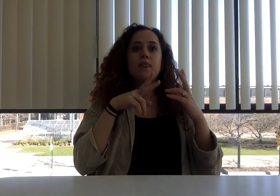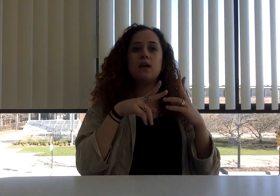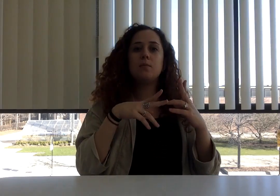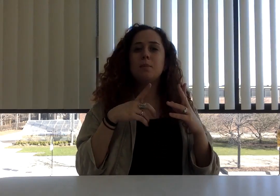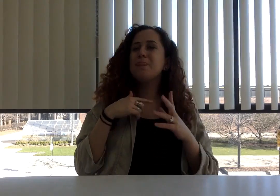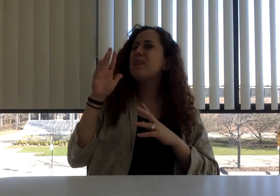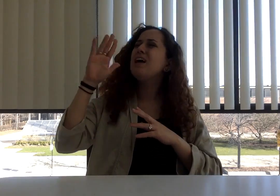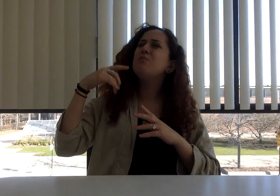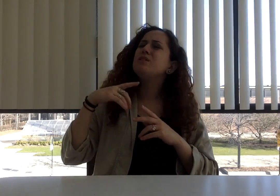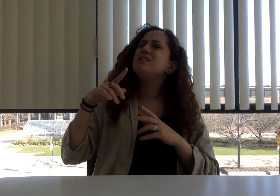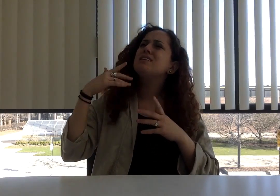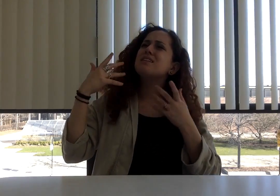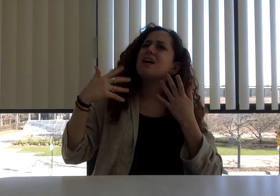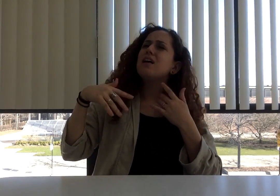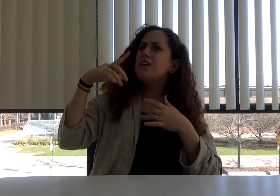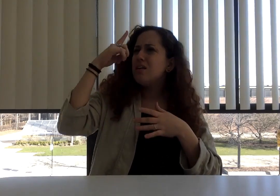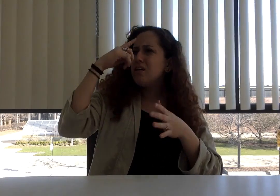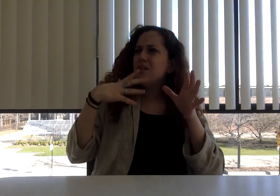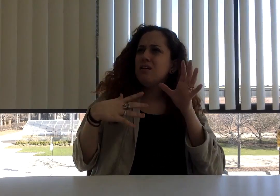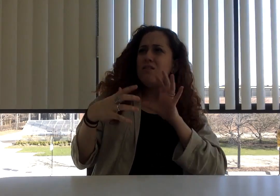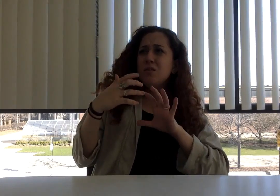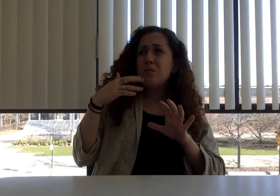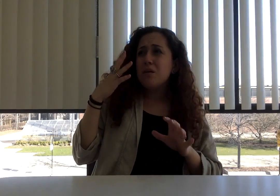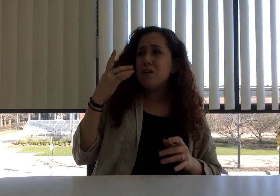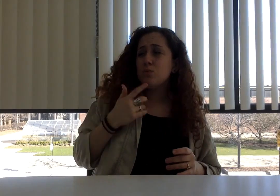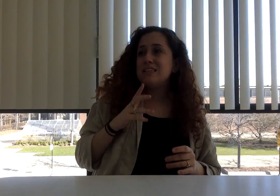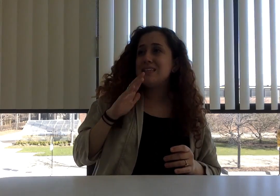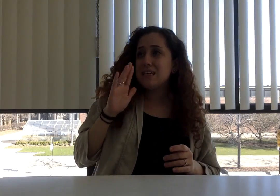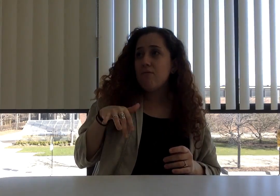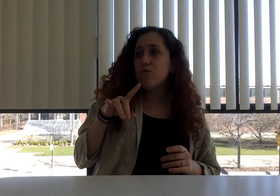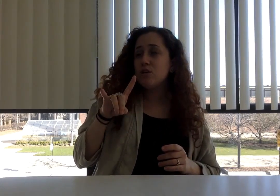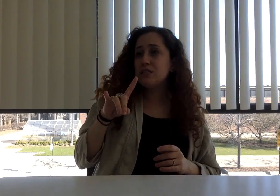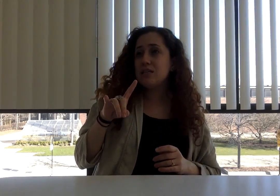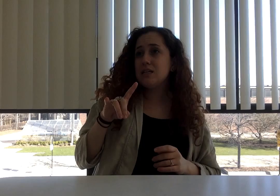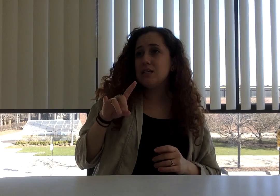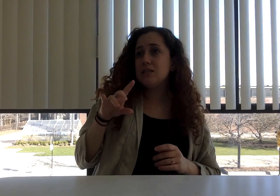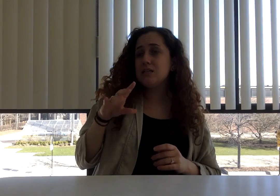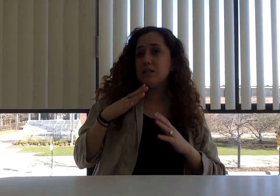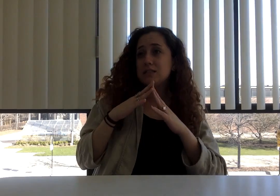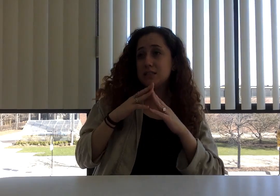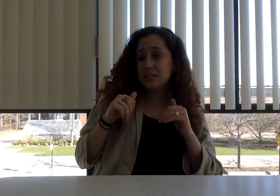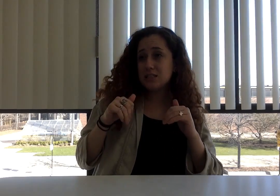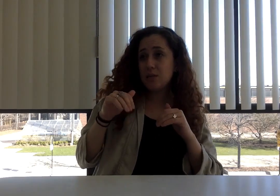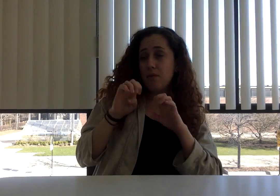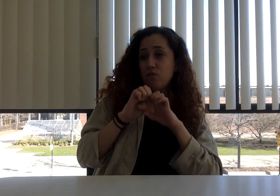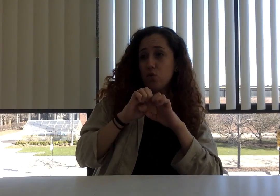little confused because we never ever did a system of equations with a circle in class. Oh yeah, you did.